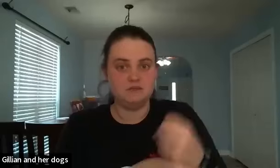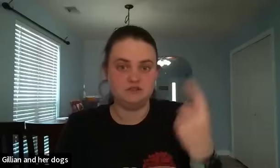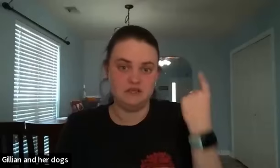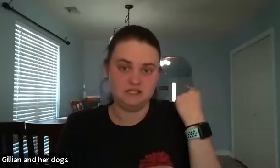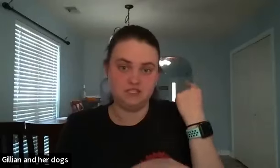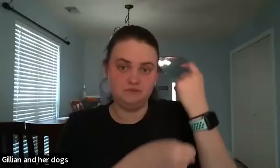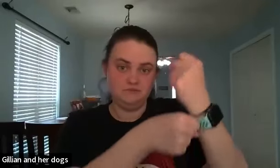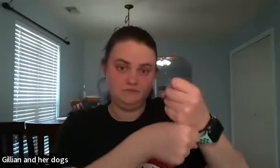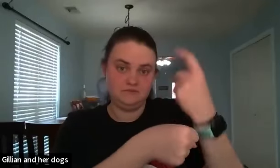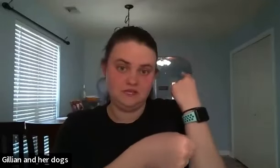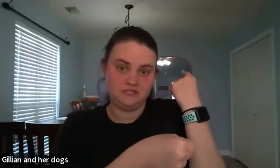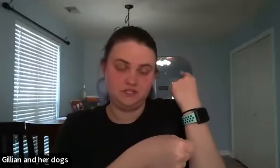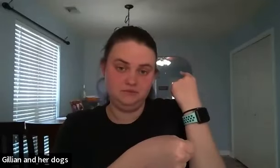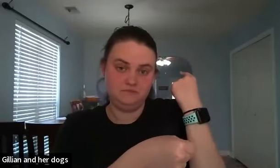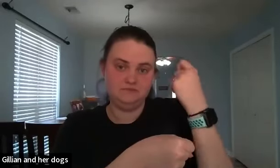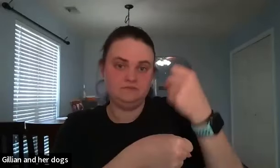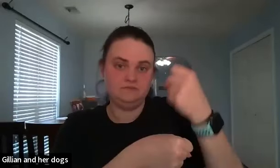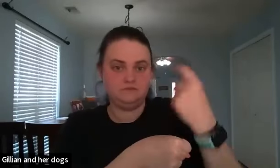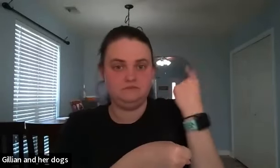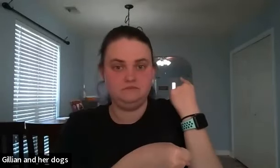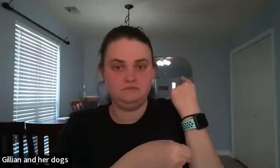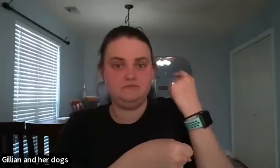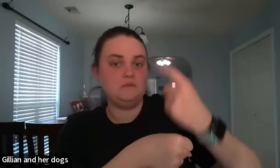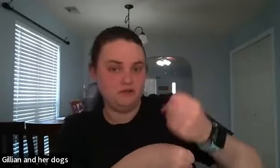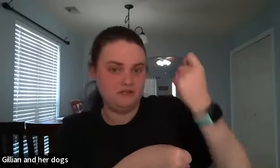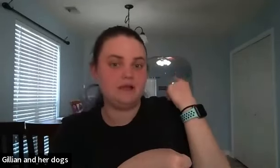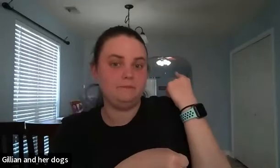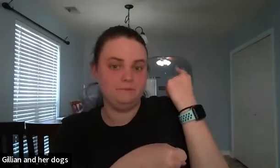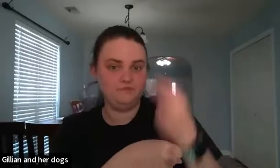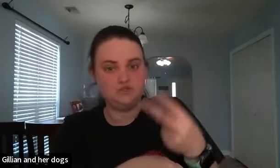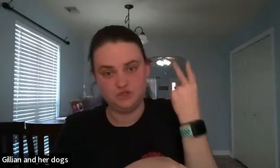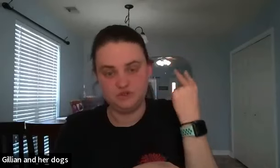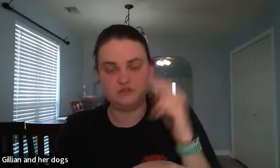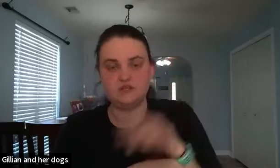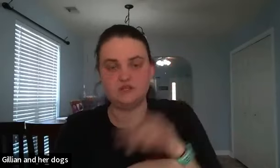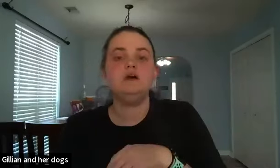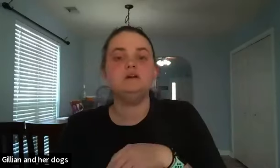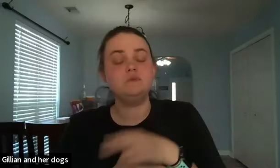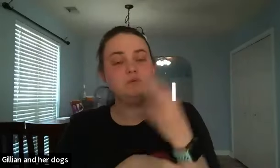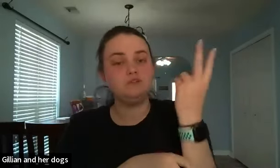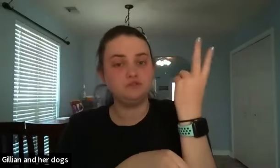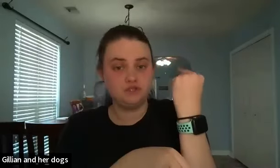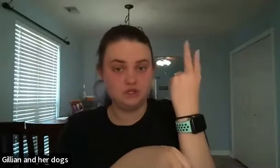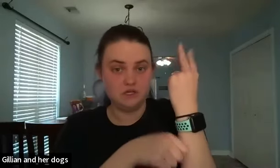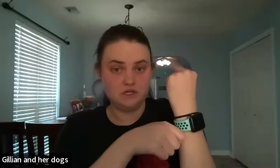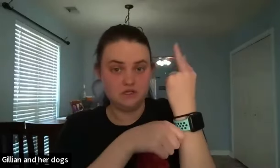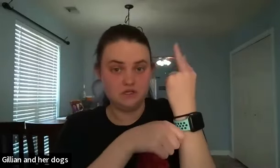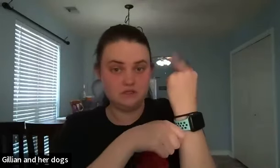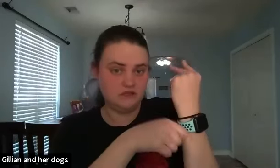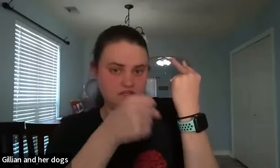motion, last year, then point to the back. Mm-hmm. So 2 years ago. Some people will do 2 years, like